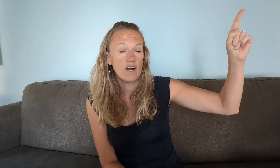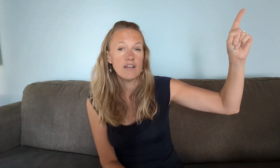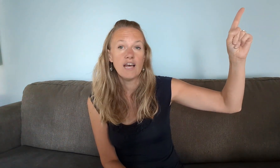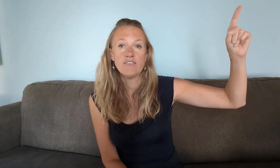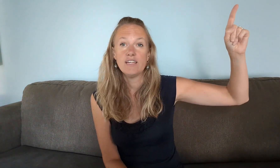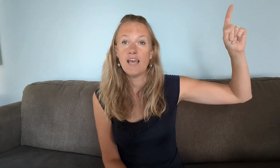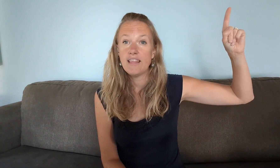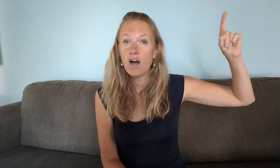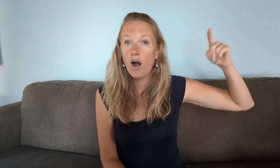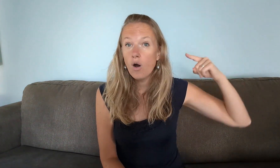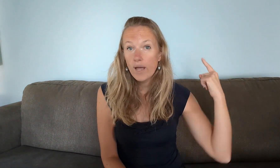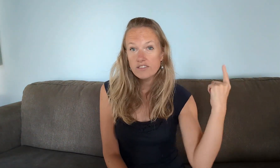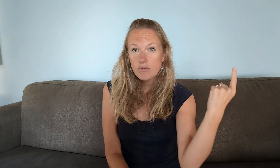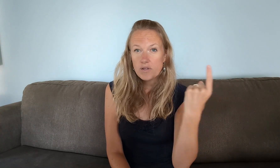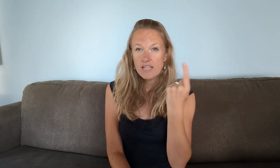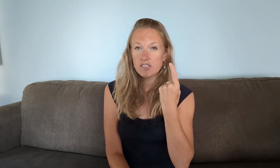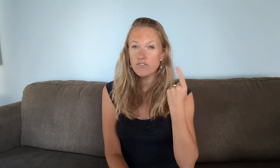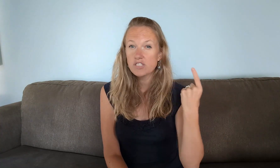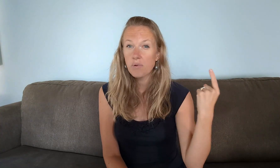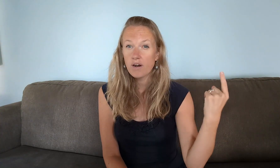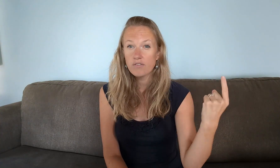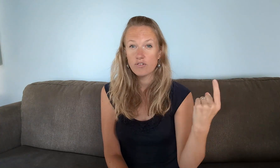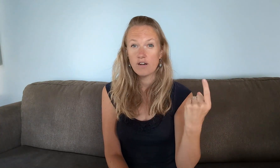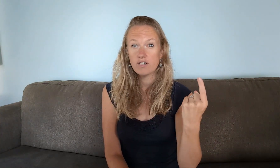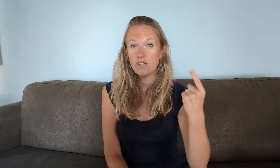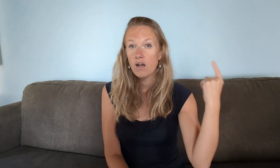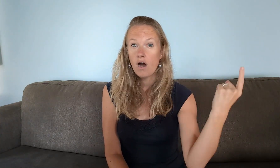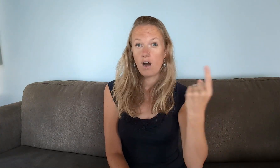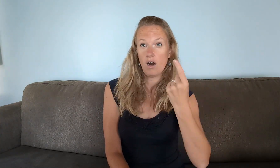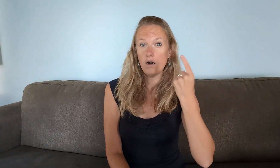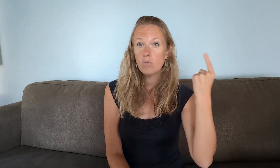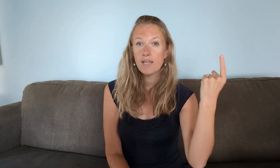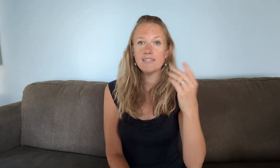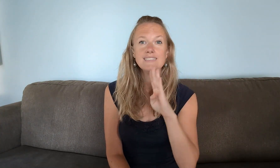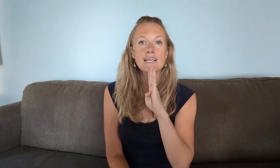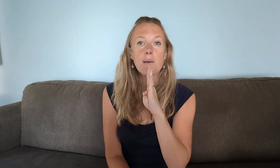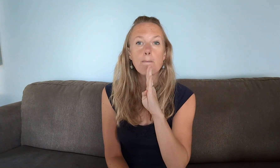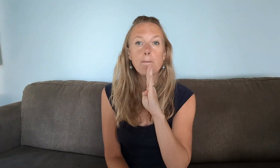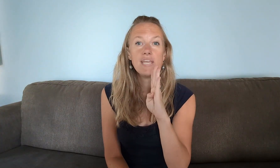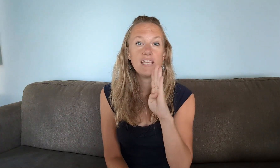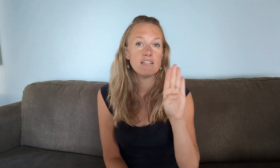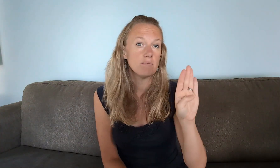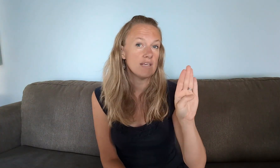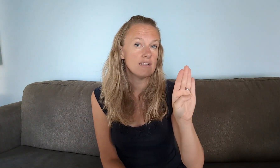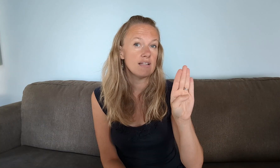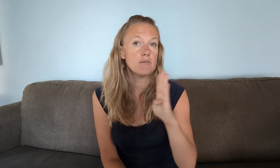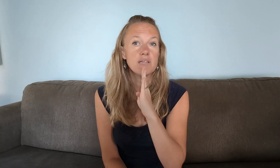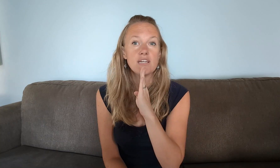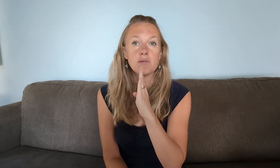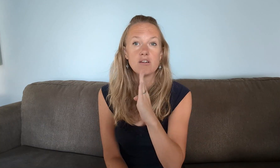God in heaven. And then always, remember that's the first part of forever. Always be. Making the letter B coming out